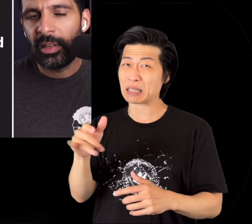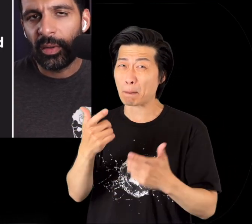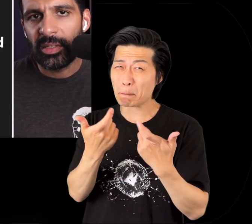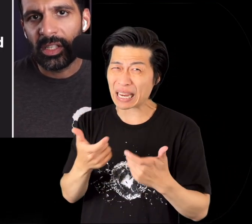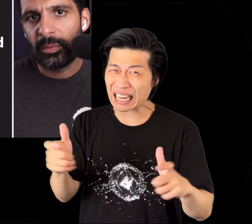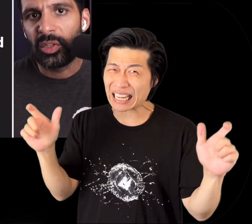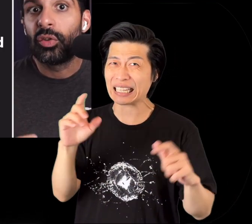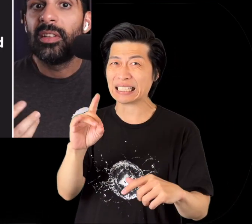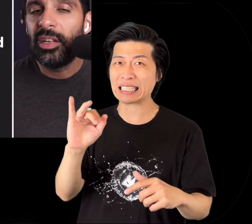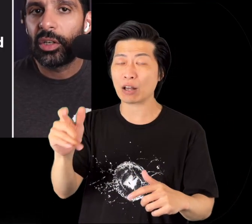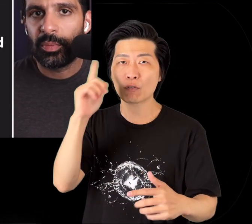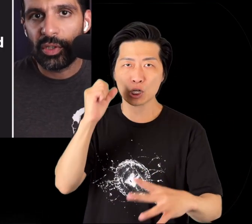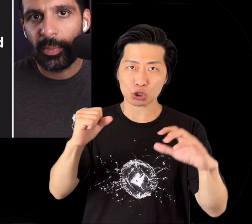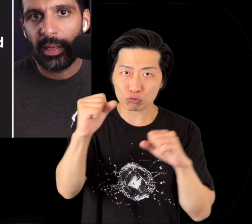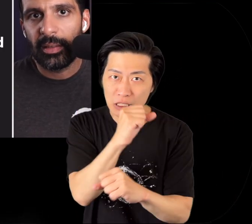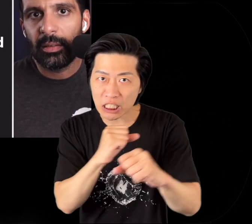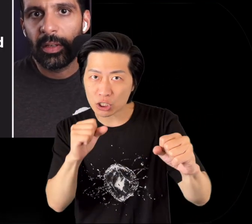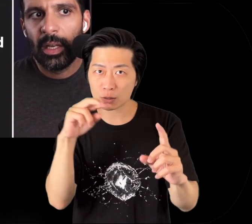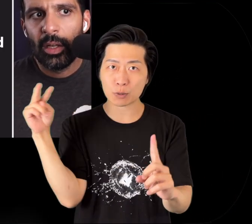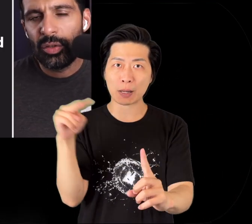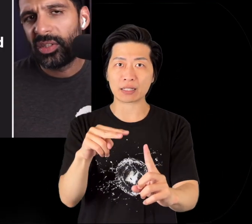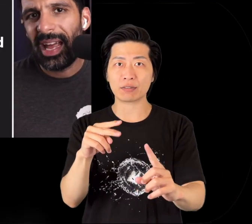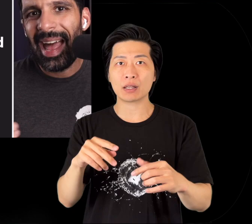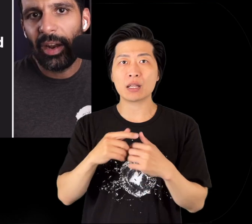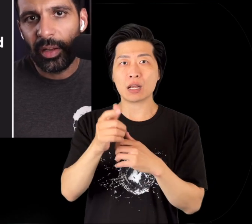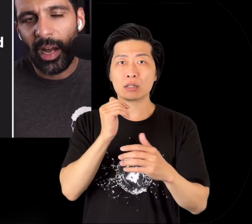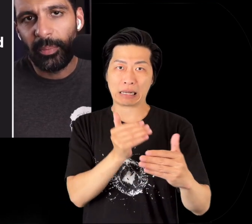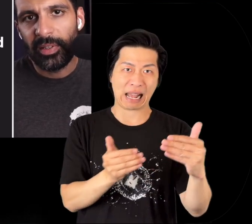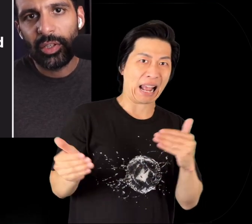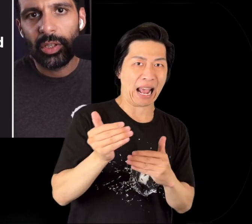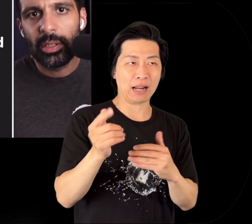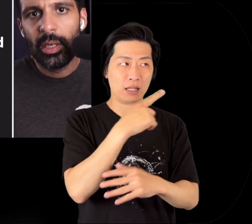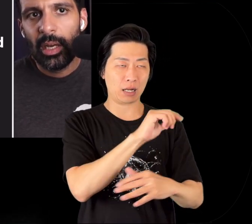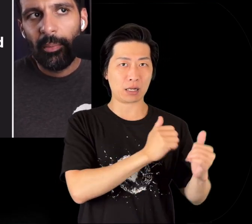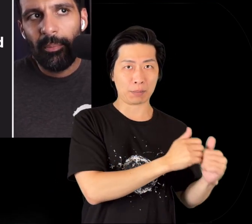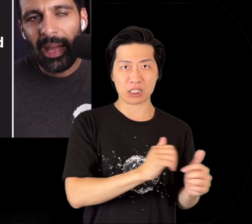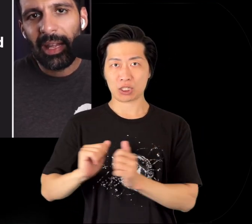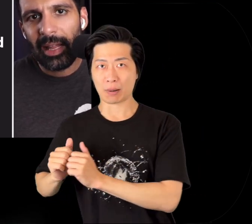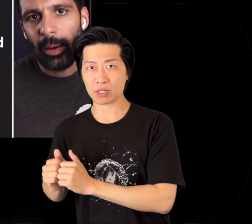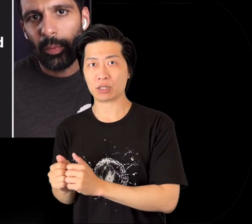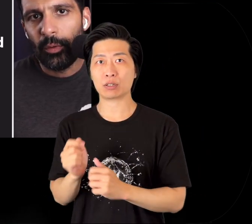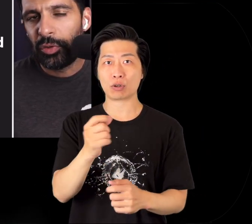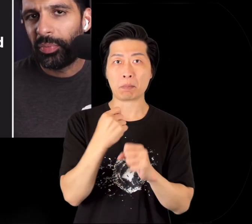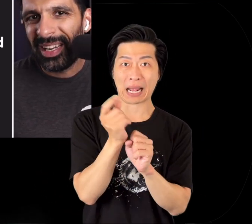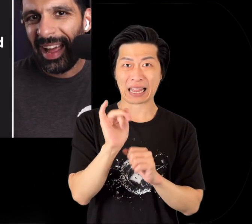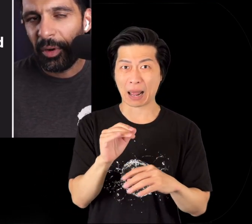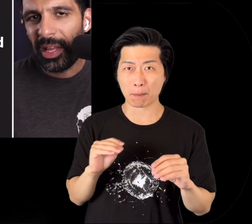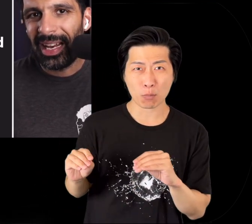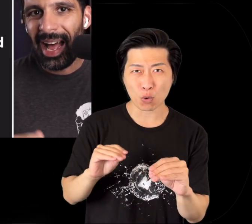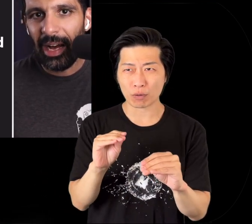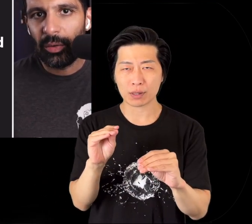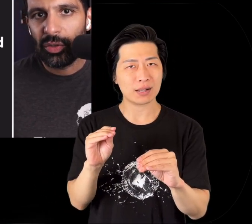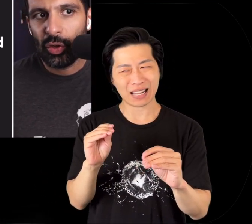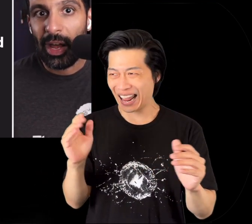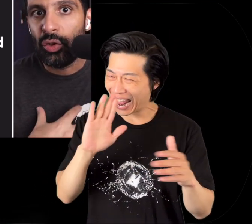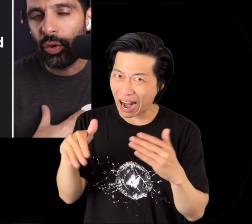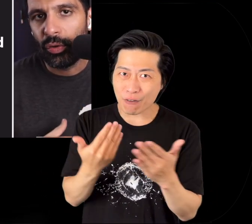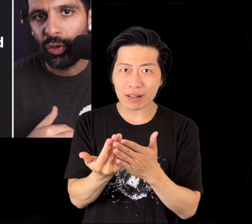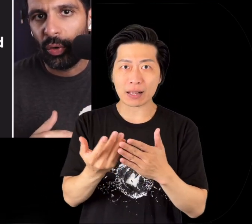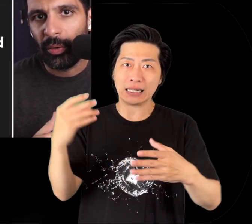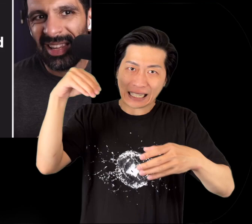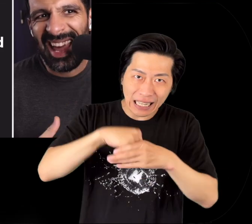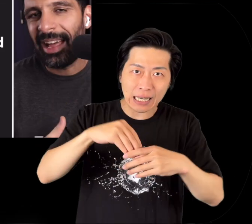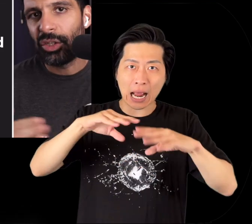of a deal this is from a strategic perspective to stay ahead of the competition. Making that move to bring everything in-house so that